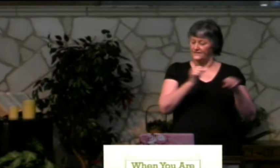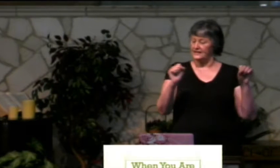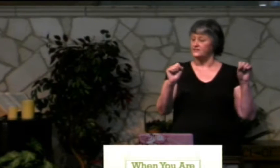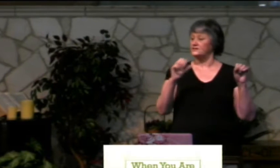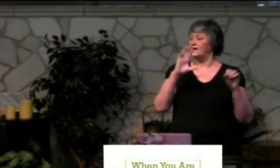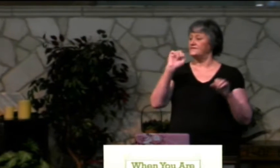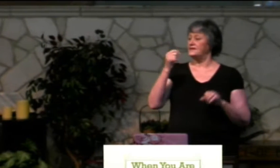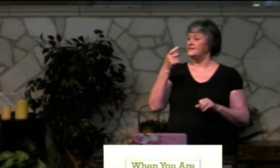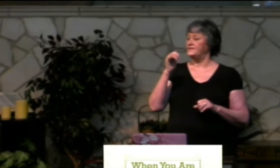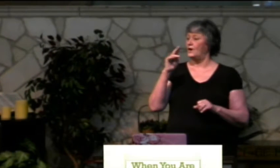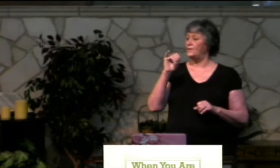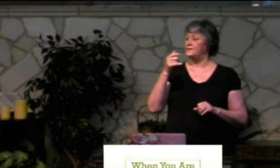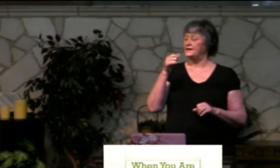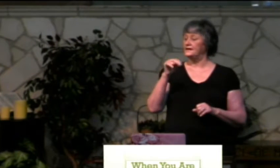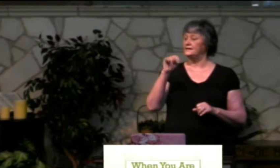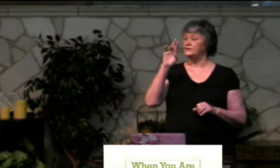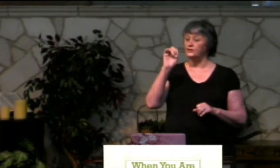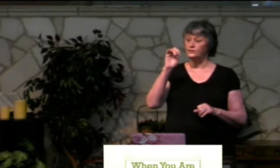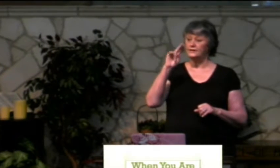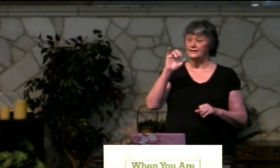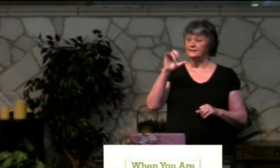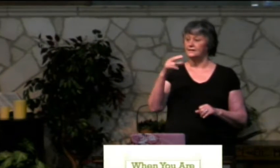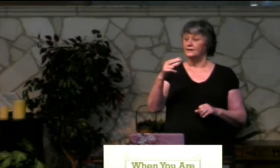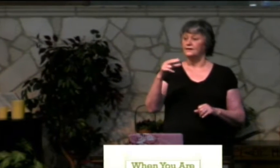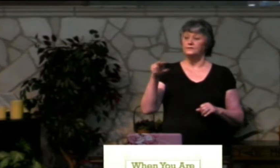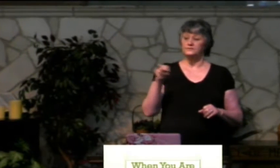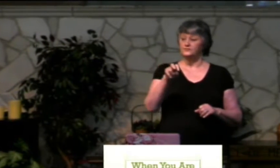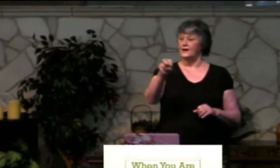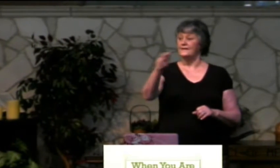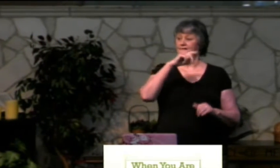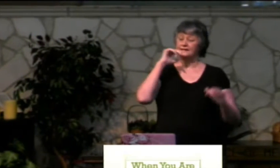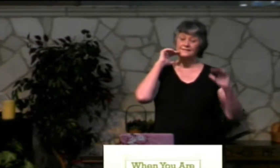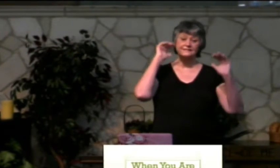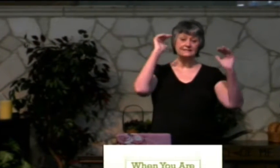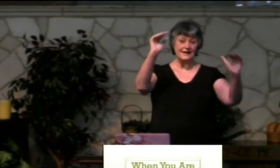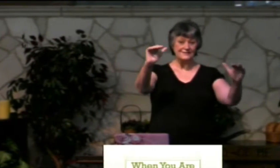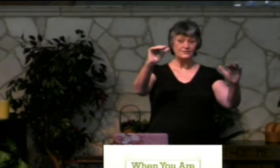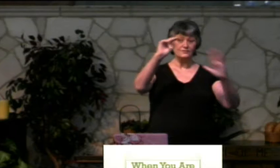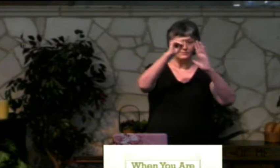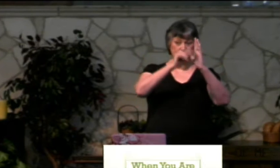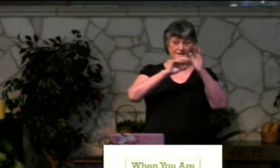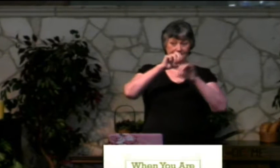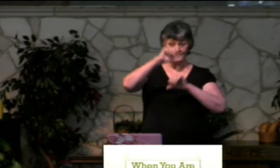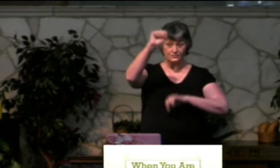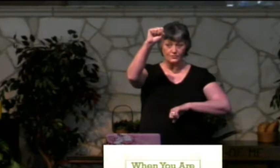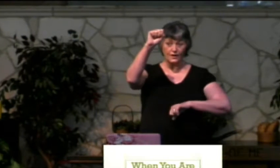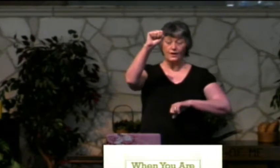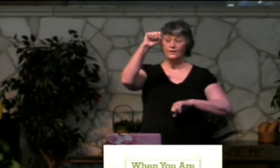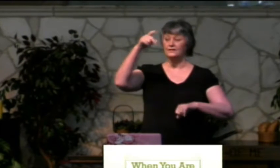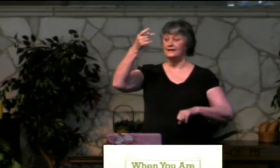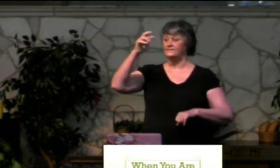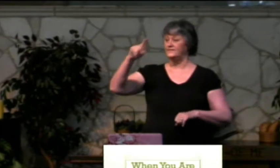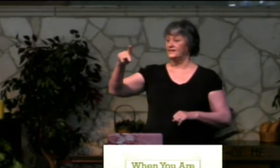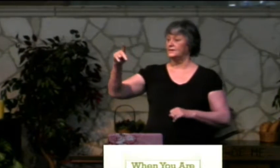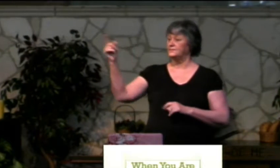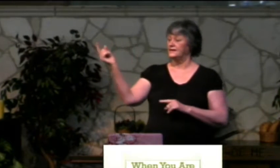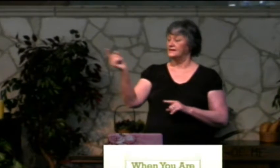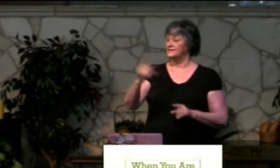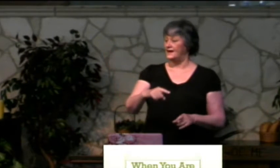salvation of the Ethiopian eunuch who was traveling in the desert reading the scroll, and Philip came